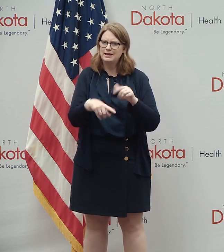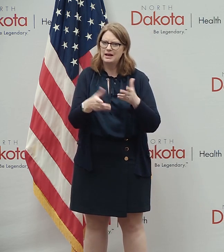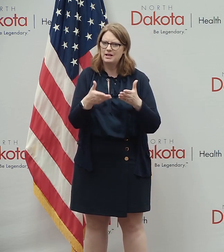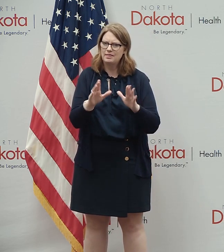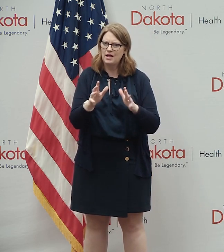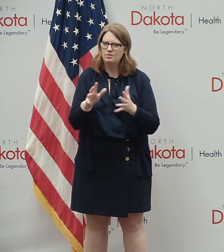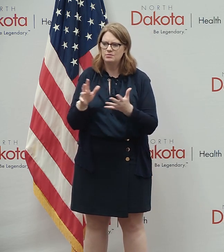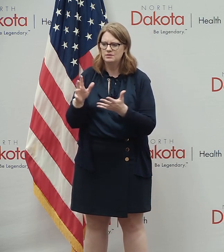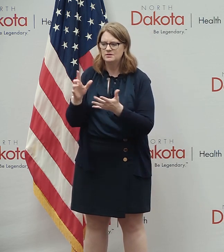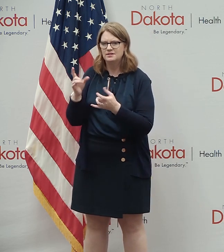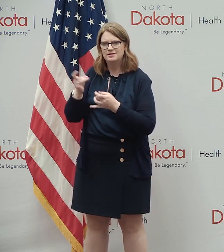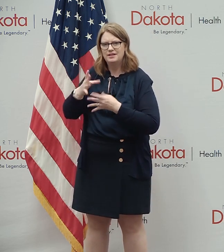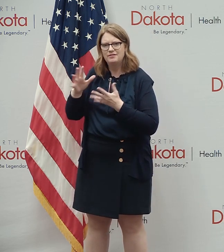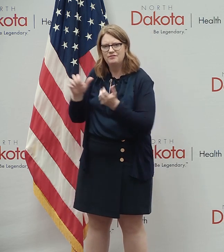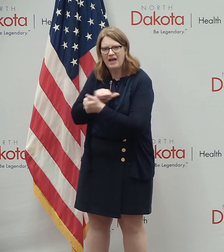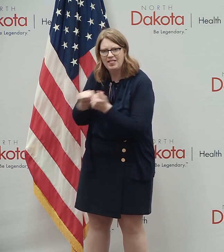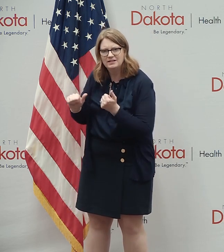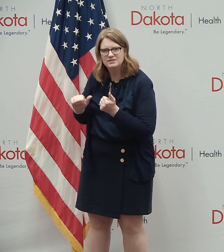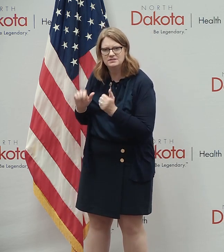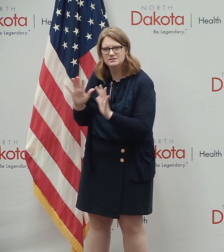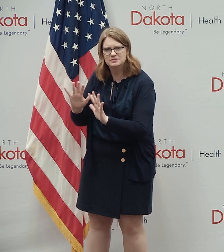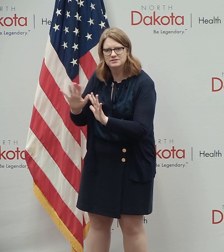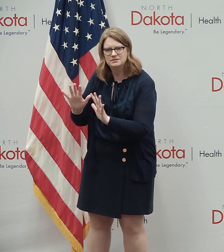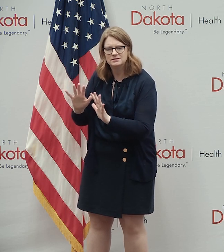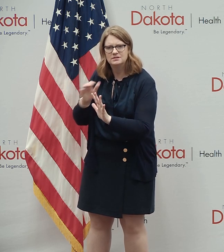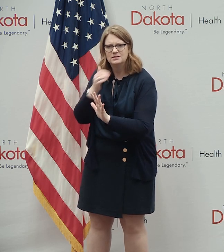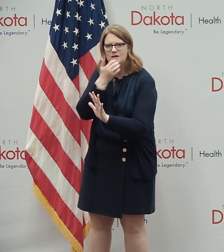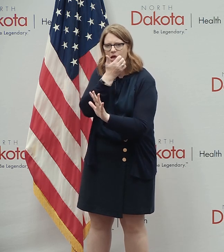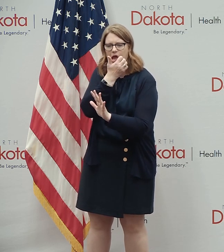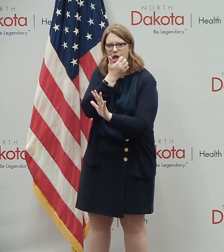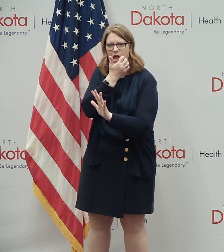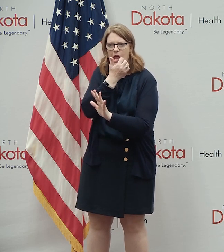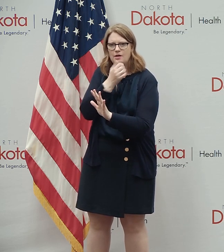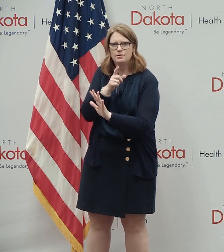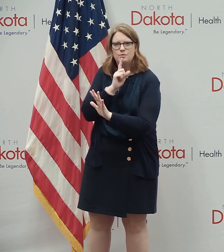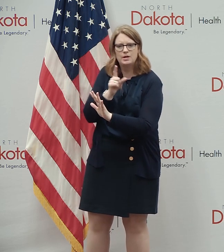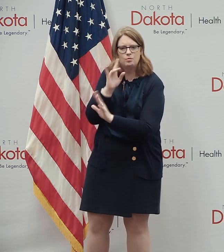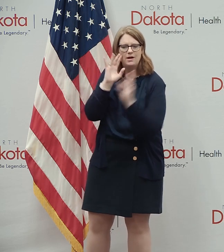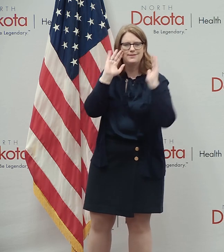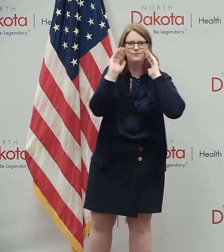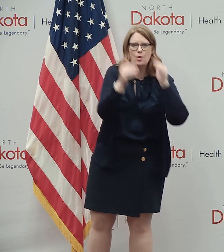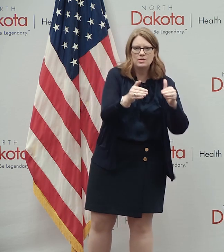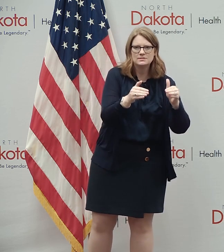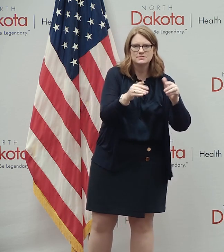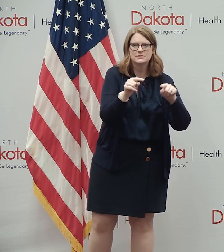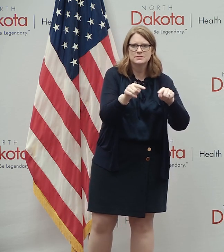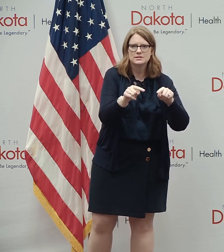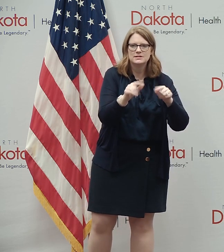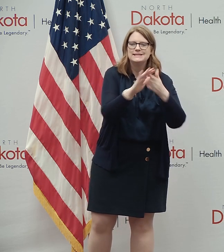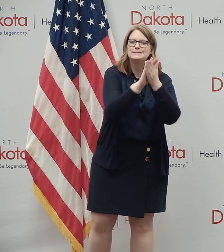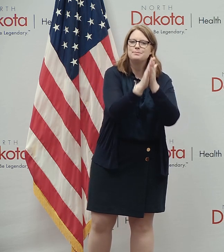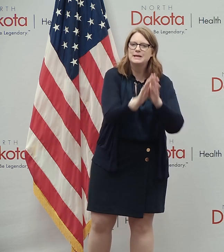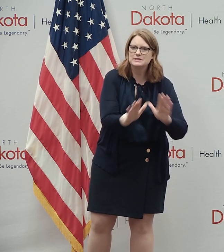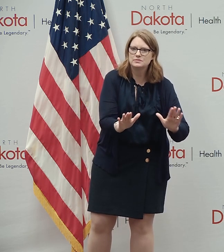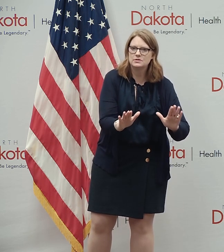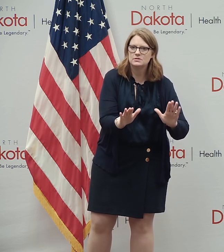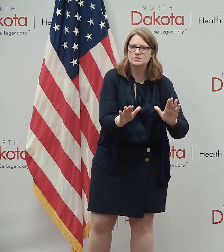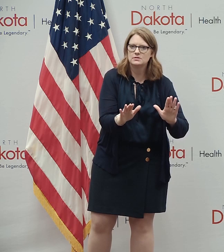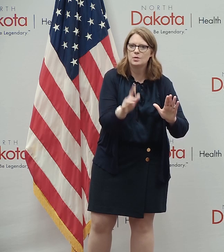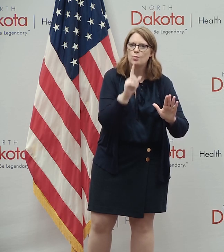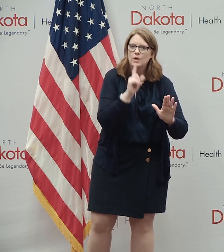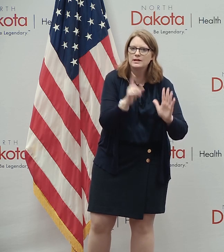violence overtakes the perception of what has been largely a peaceful movement for recognition and